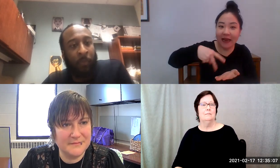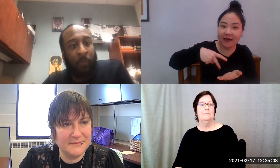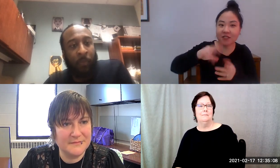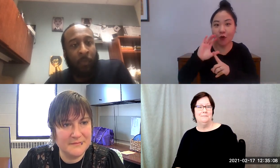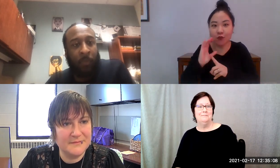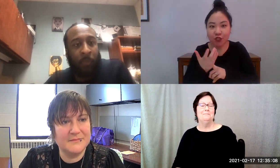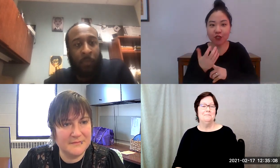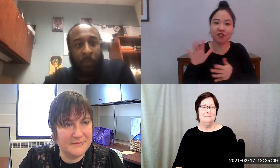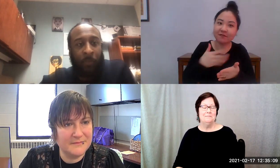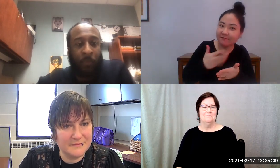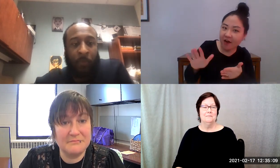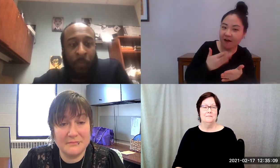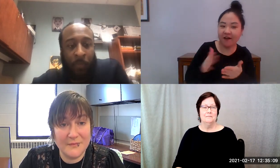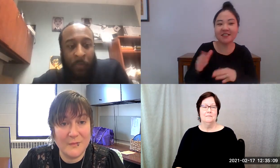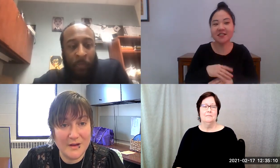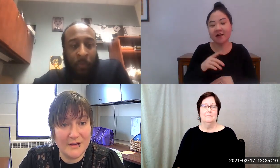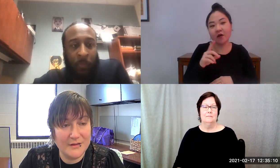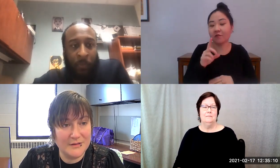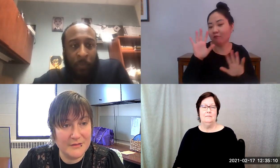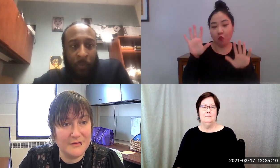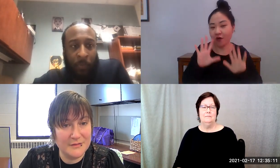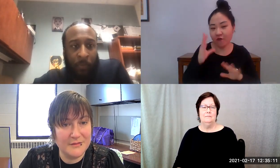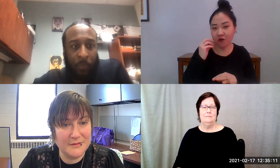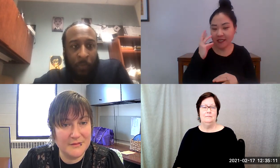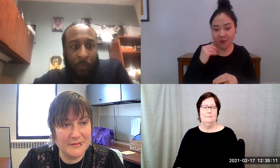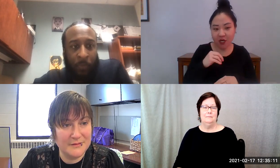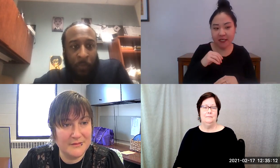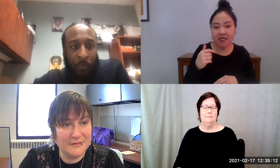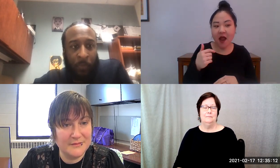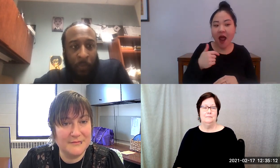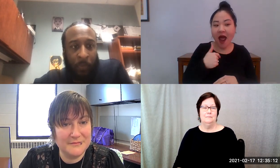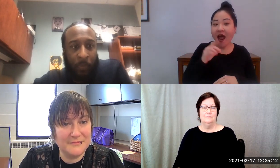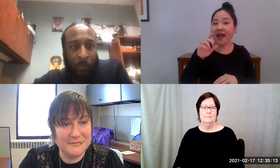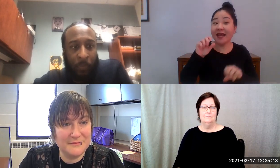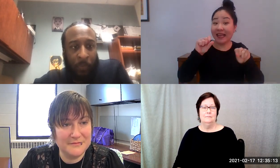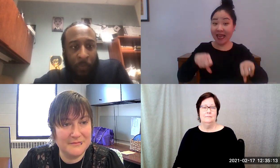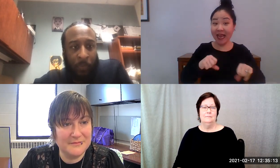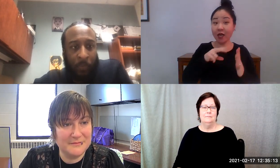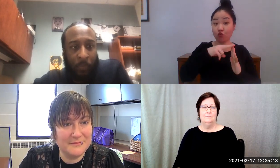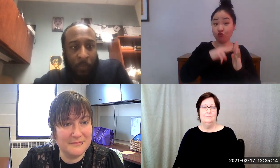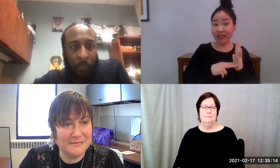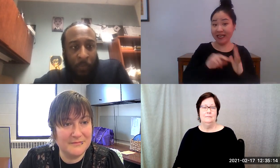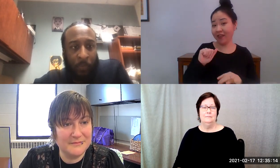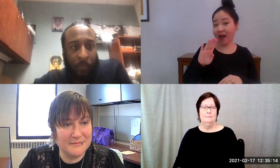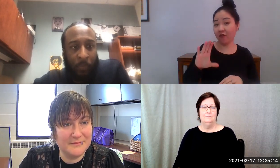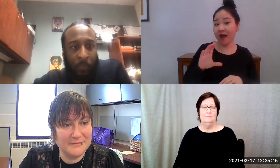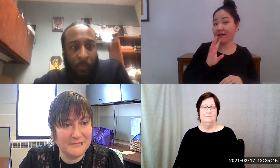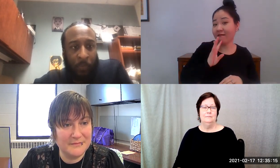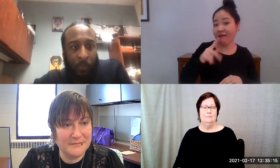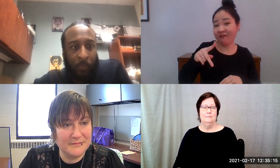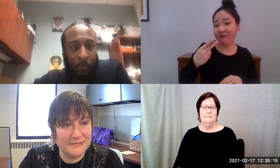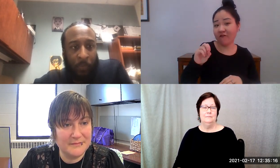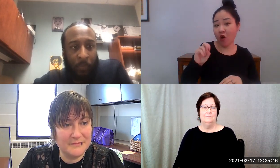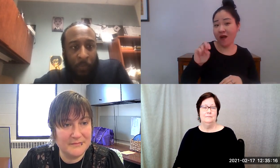food, dance, culture, songs. A wonderful experience. I can read the